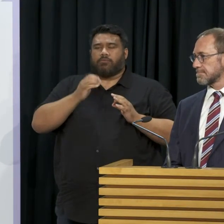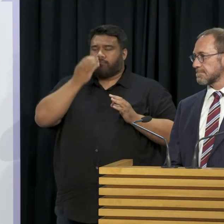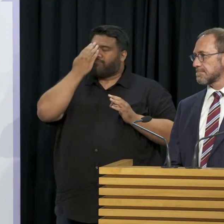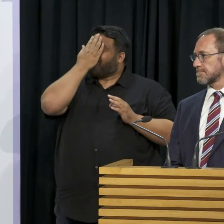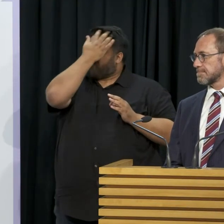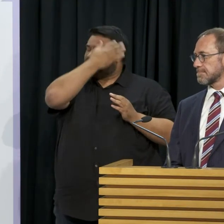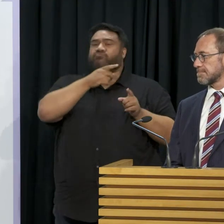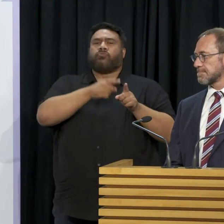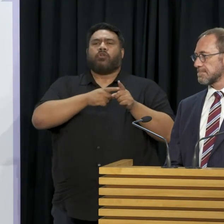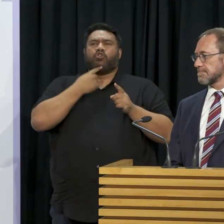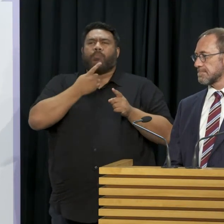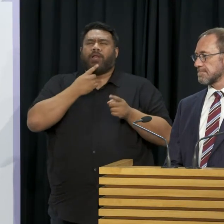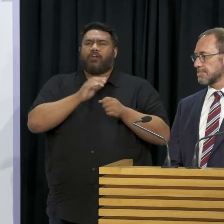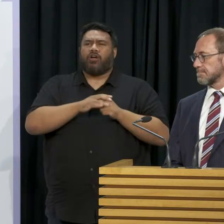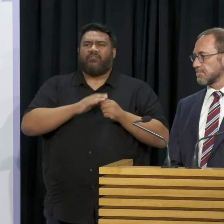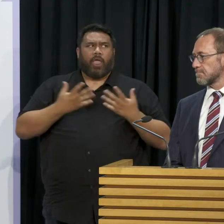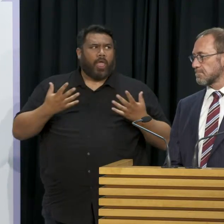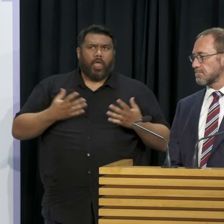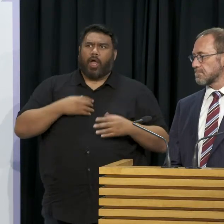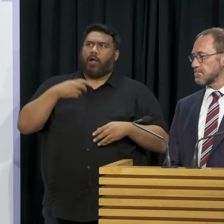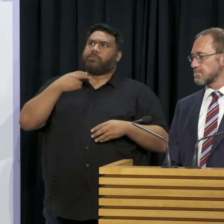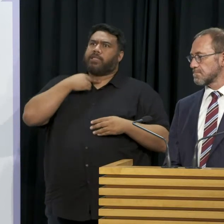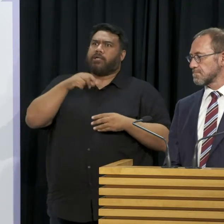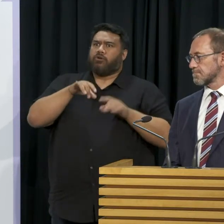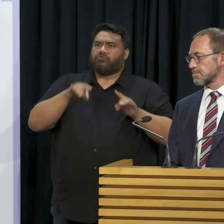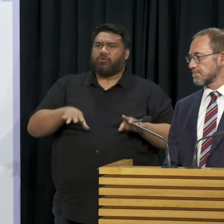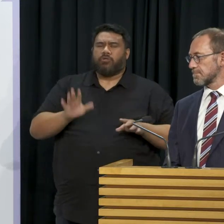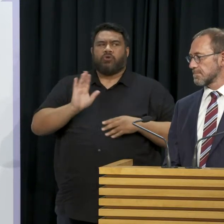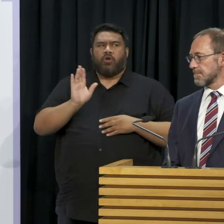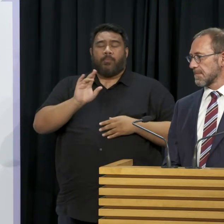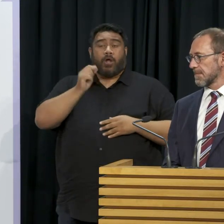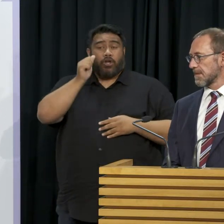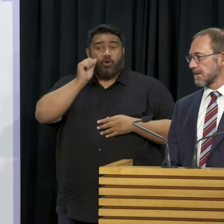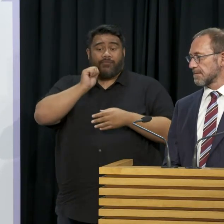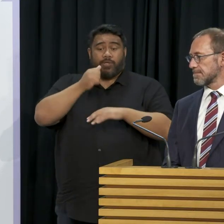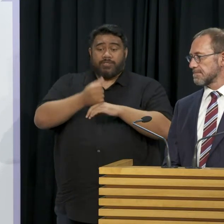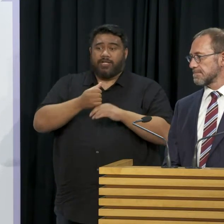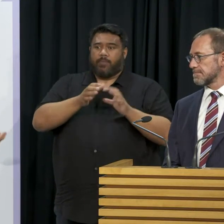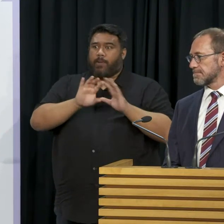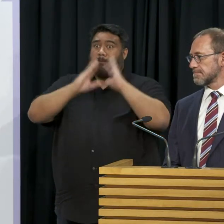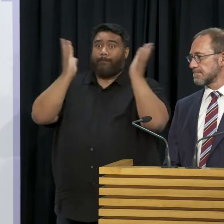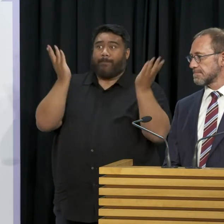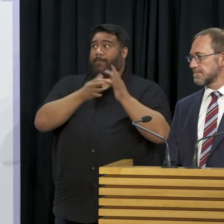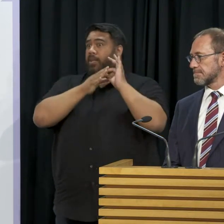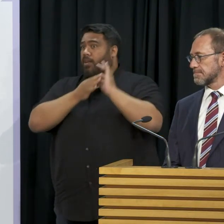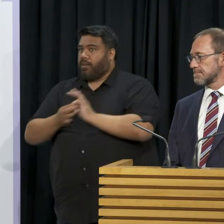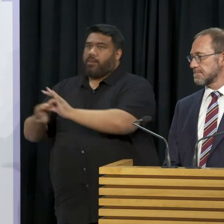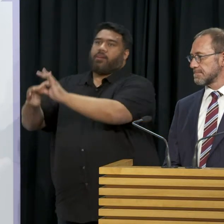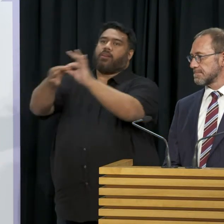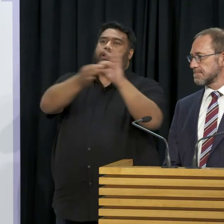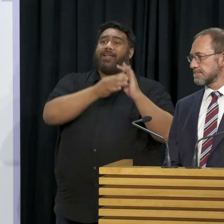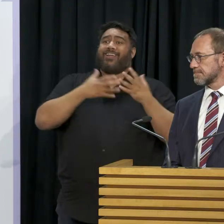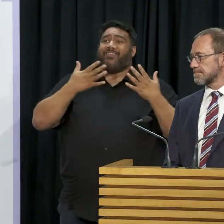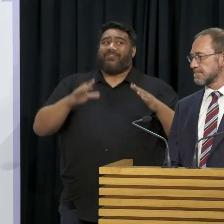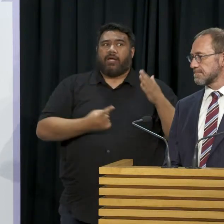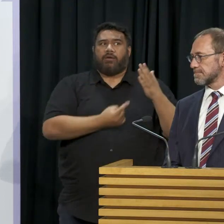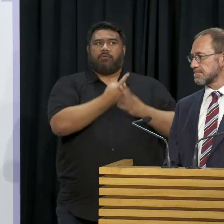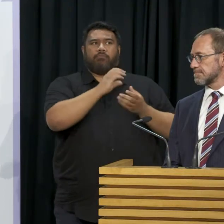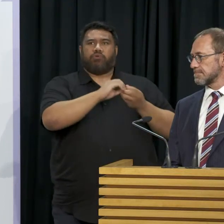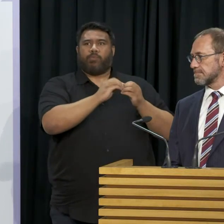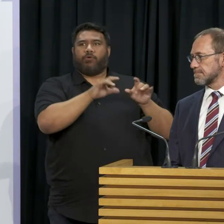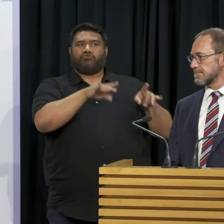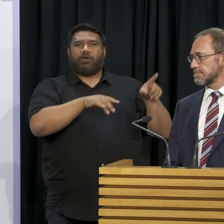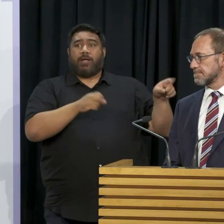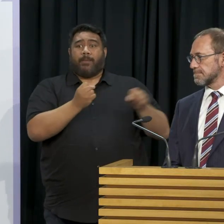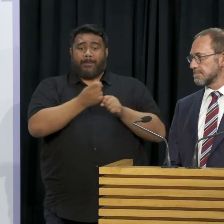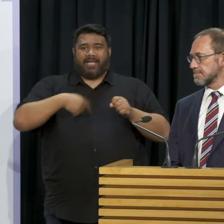had a two-way quarantine-free arrangement, you would certainly hear if we had issues in Australia that caused us to take a